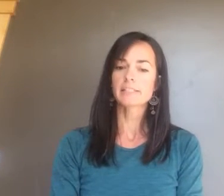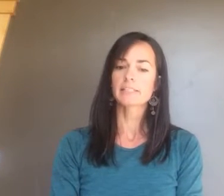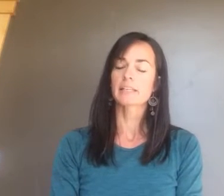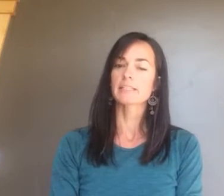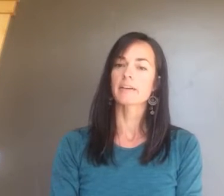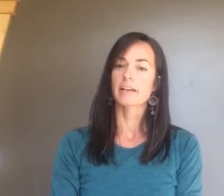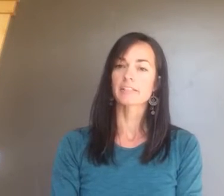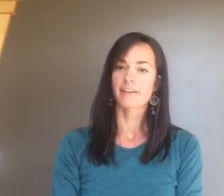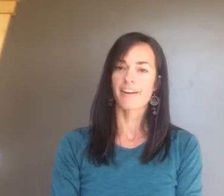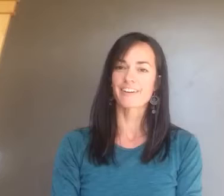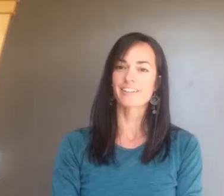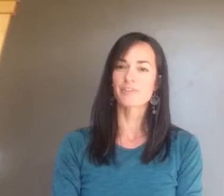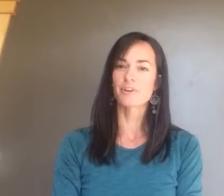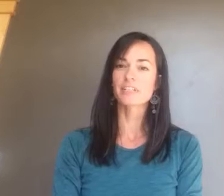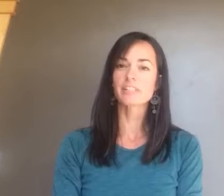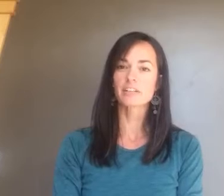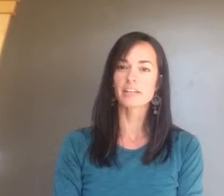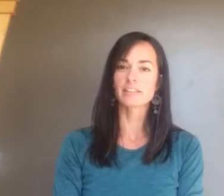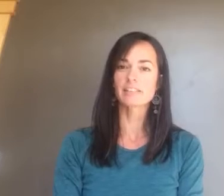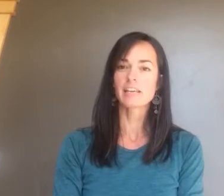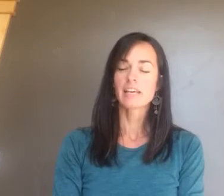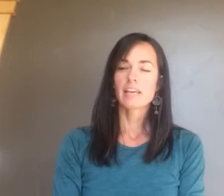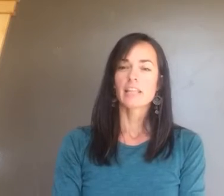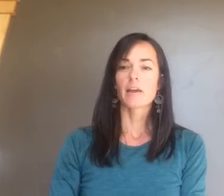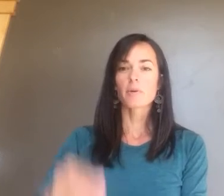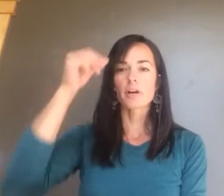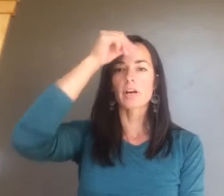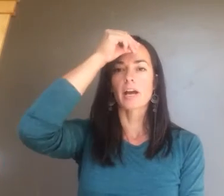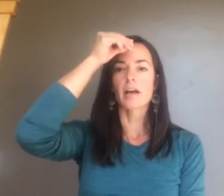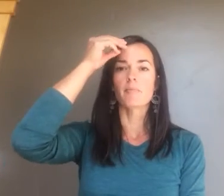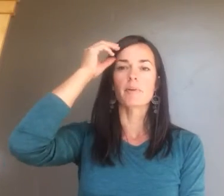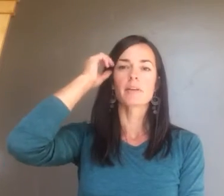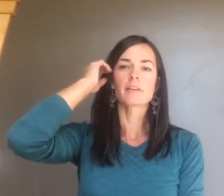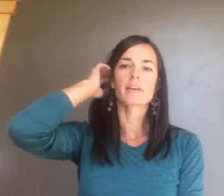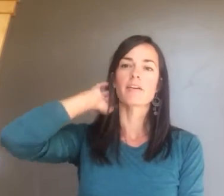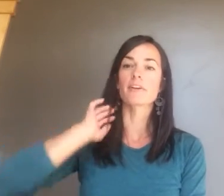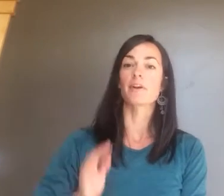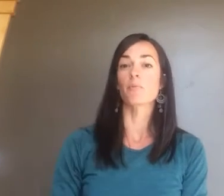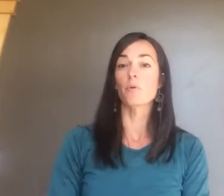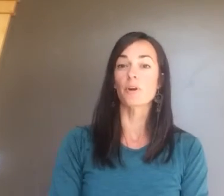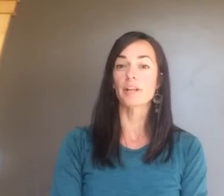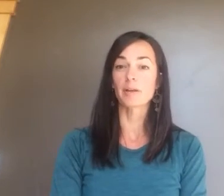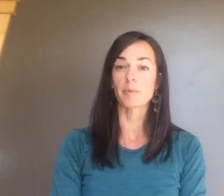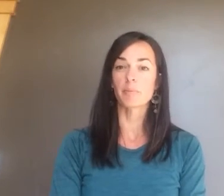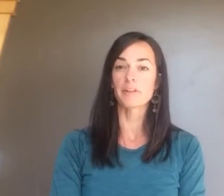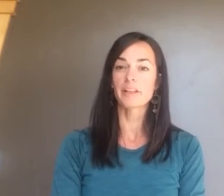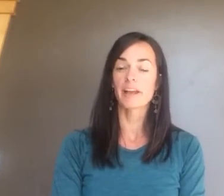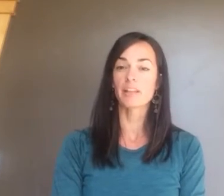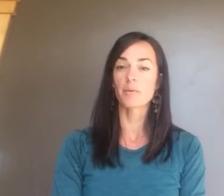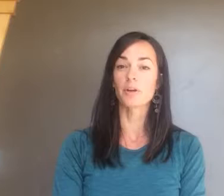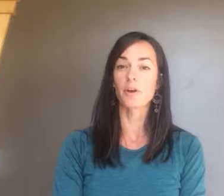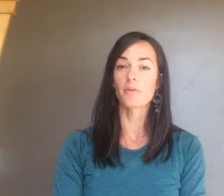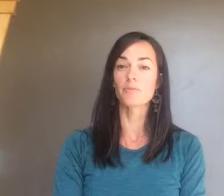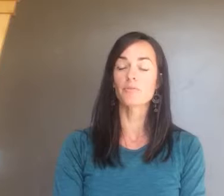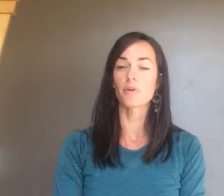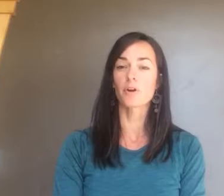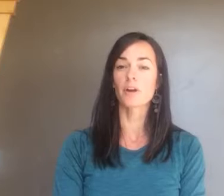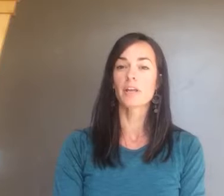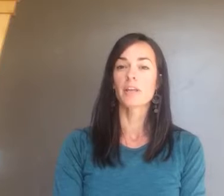Assyrians is our next card. So for Assyrians, they were a very warlike people, and they were known for